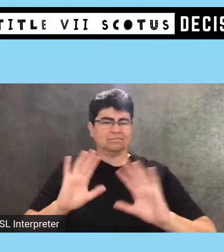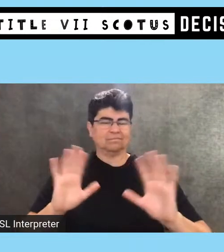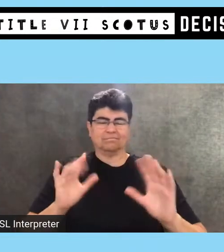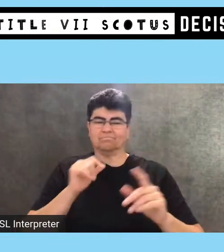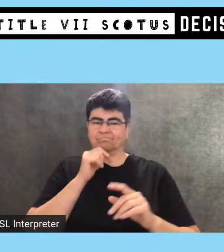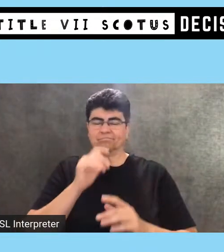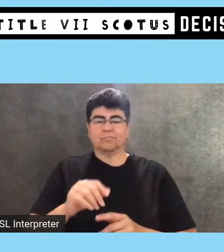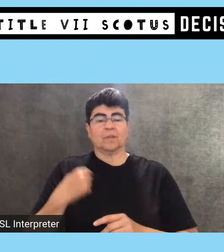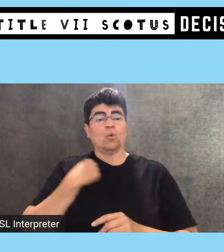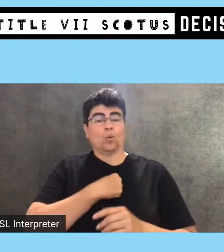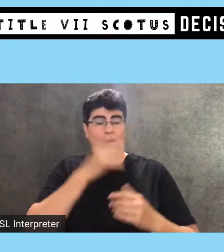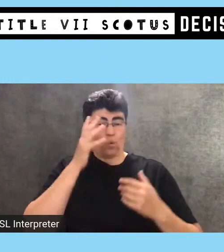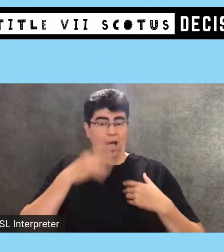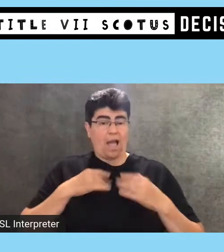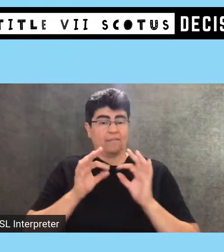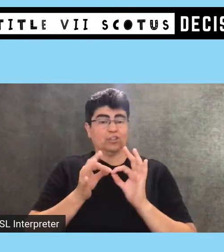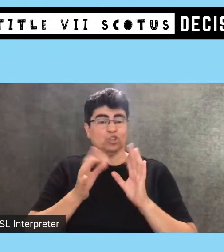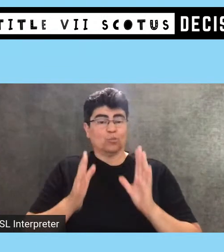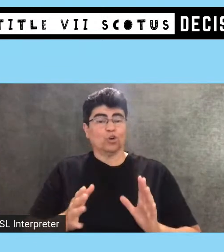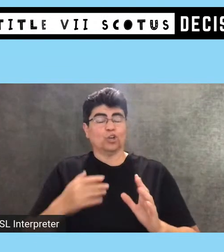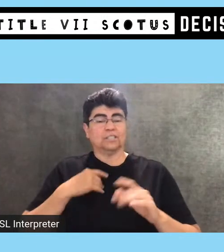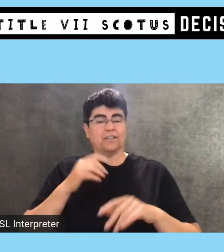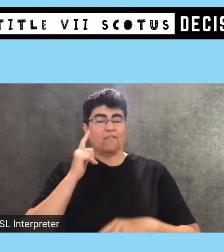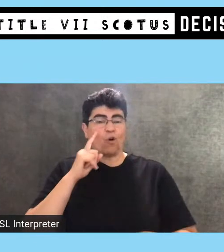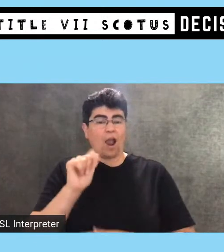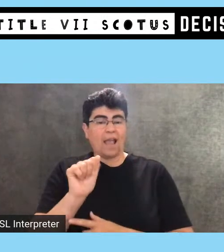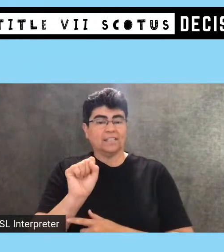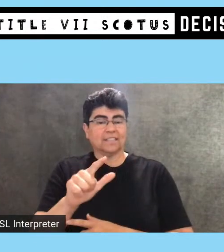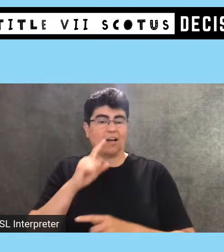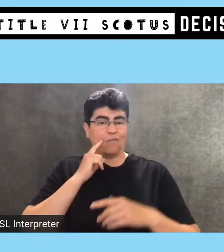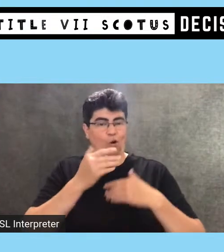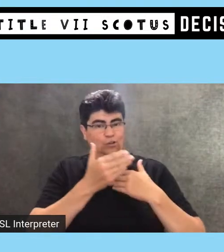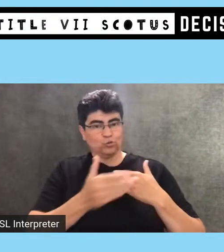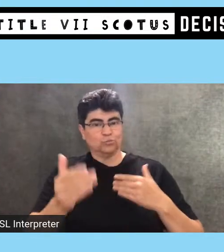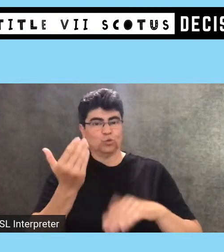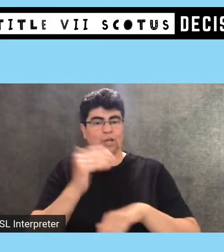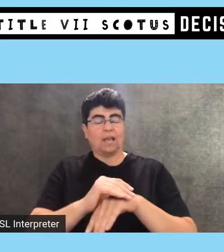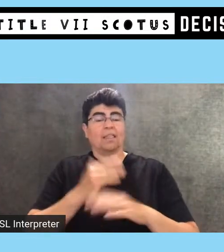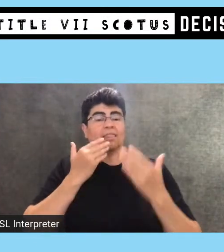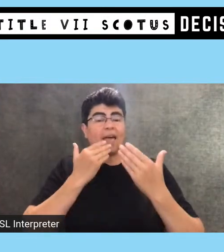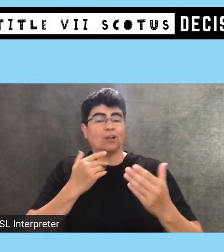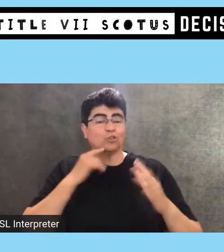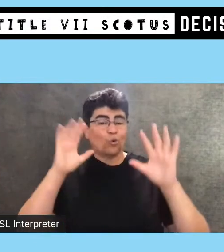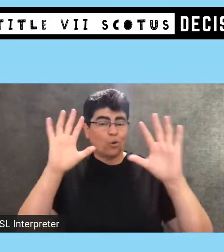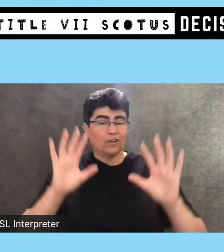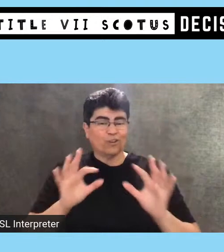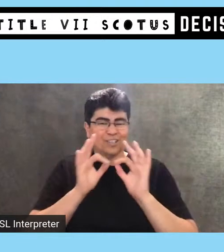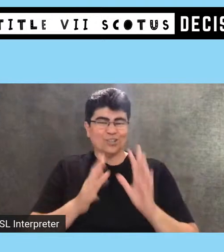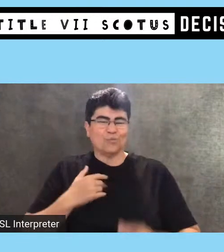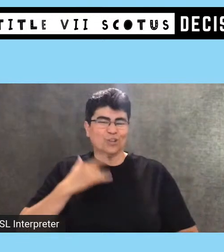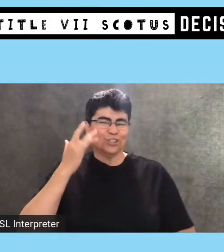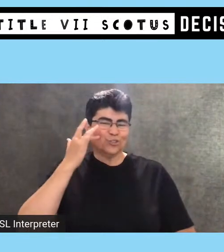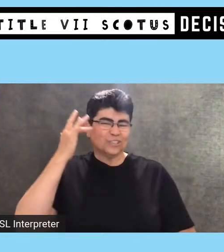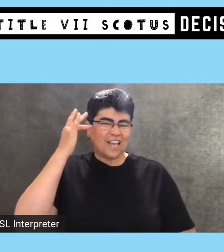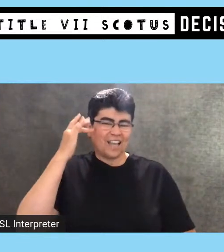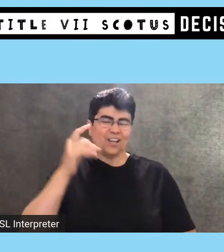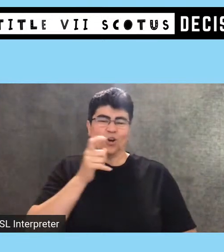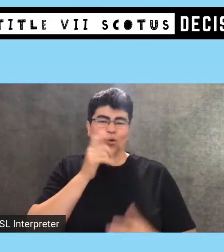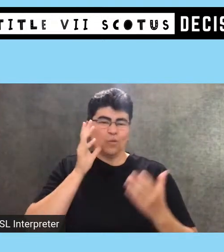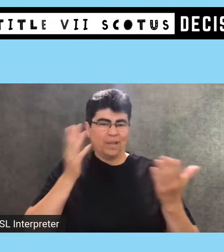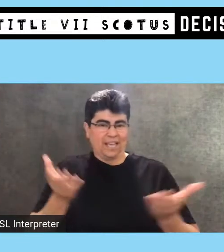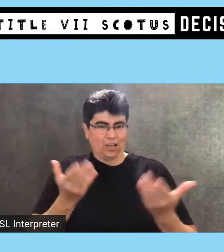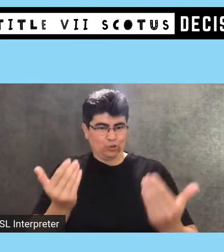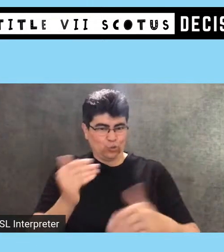We'll have ASL interpretation available throughout tonight's rally. Thank you to our wonderful interpreter, Suzanne, who will be with us